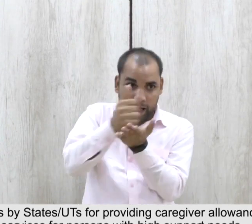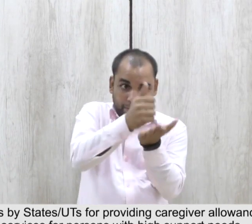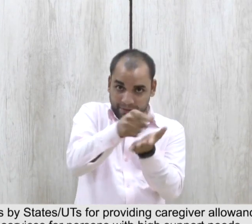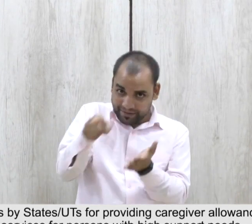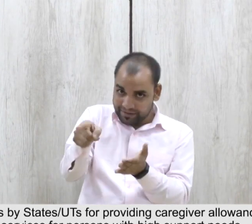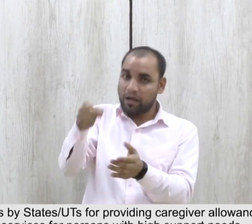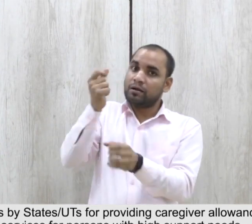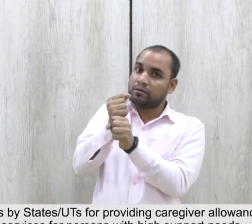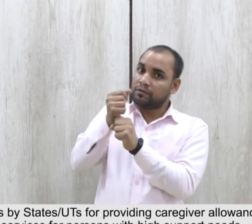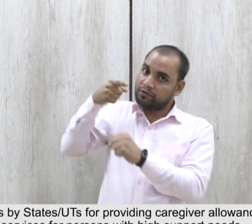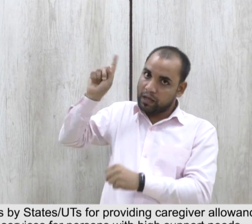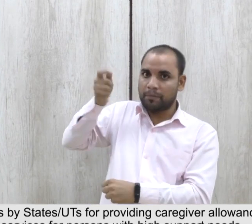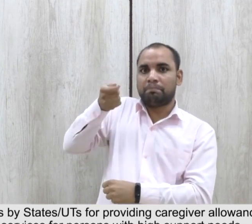support needs.